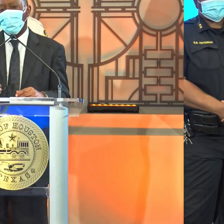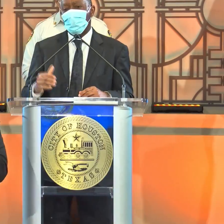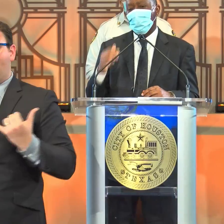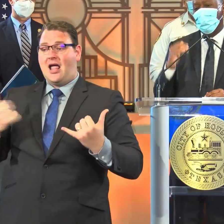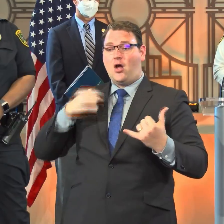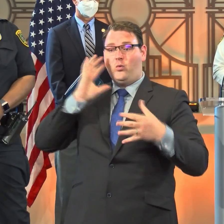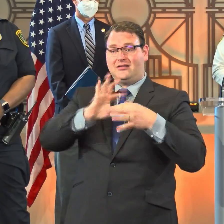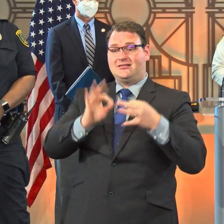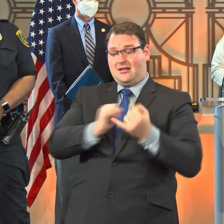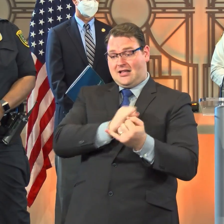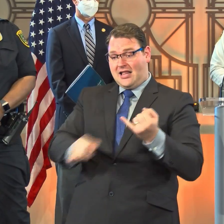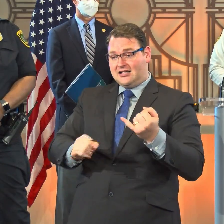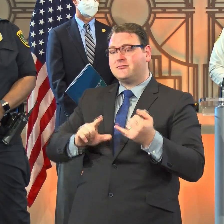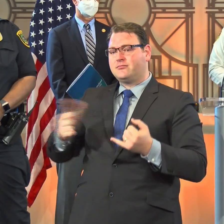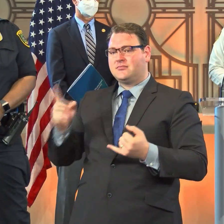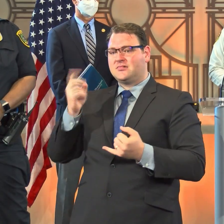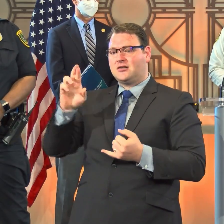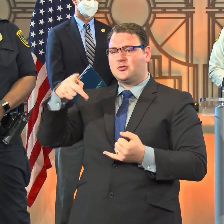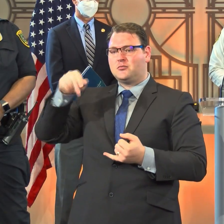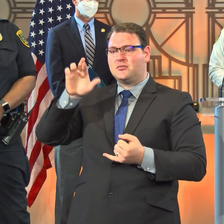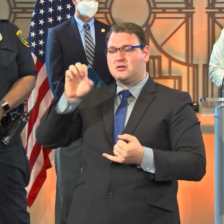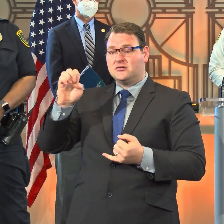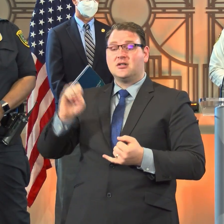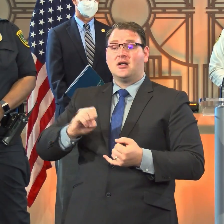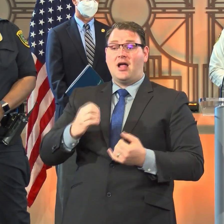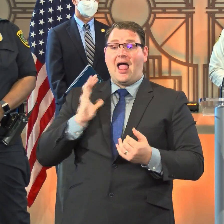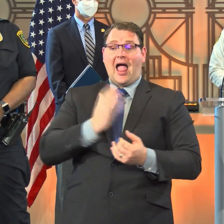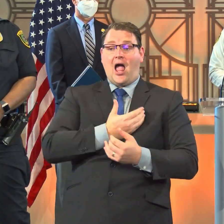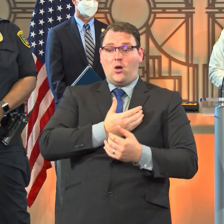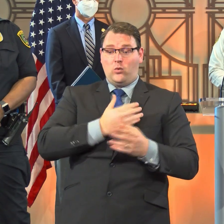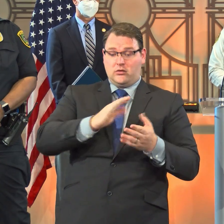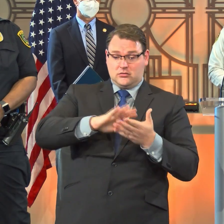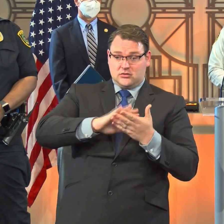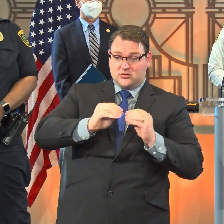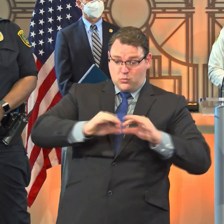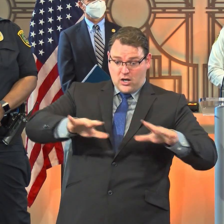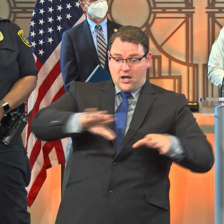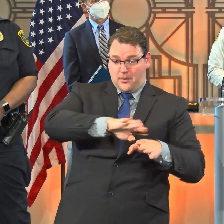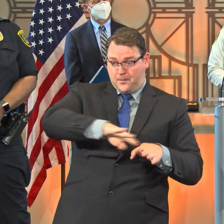cases. Have we flattened the progression? Yes. Okay.